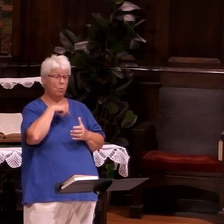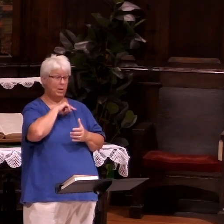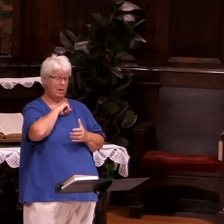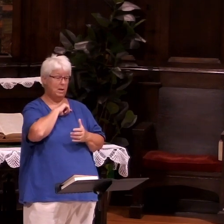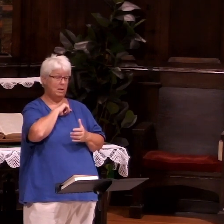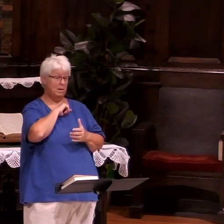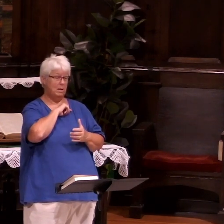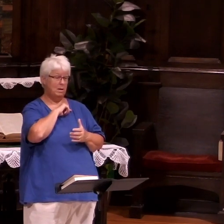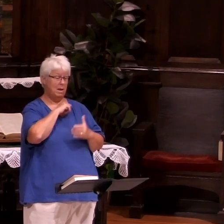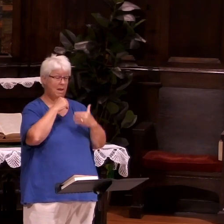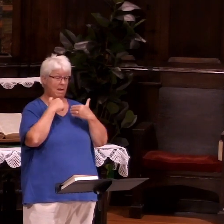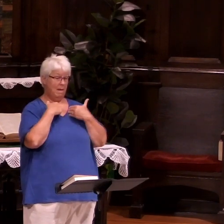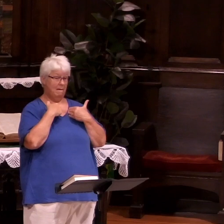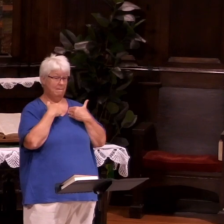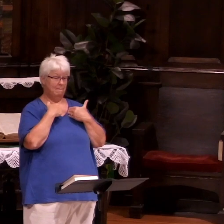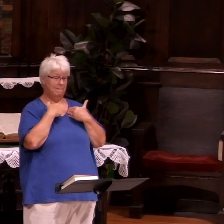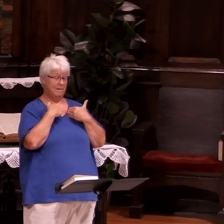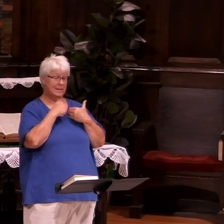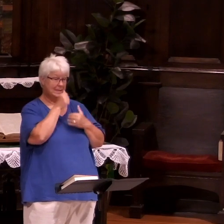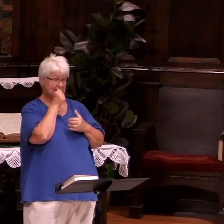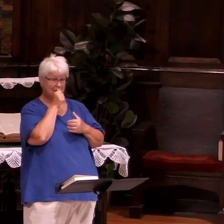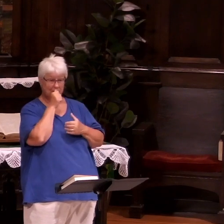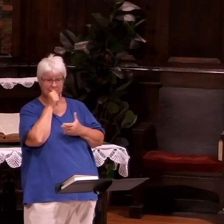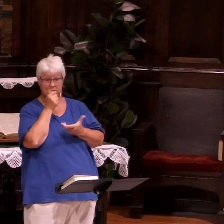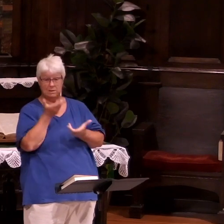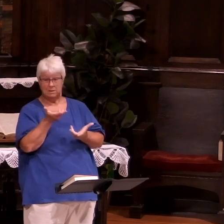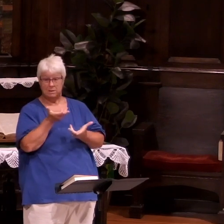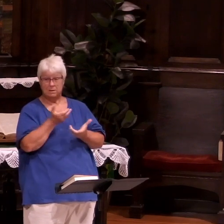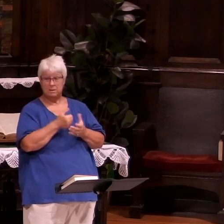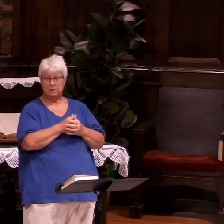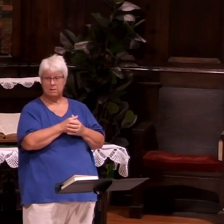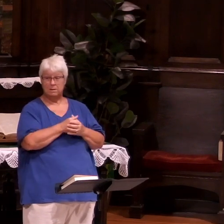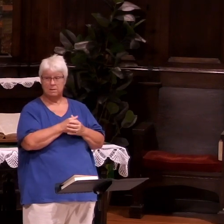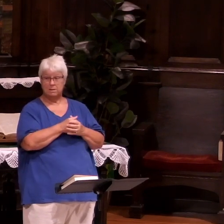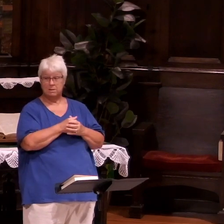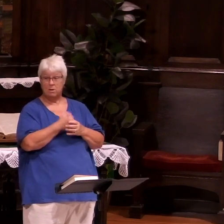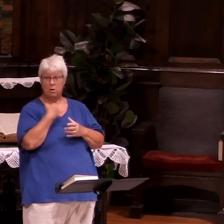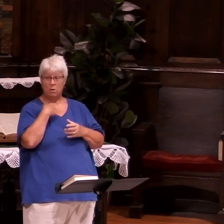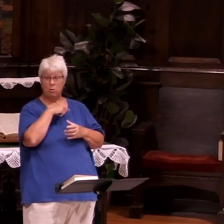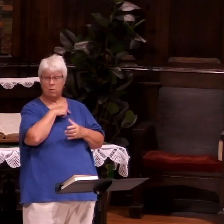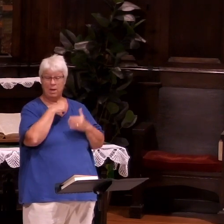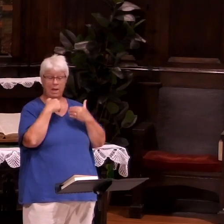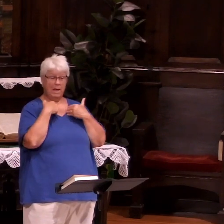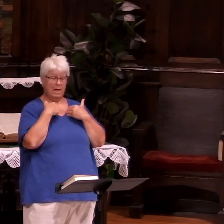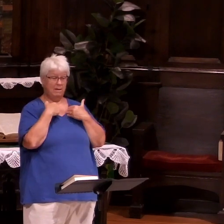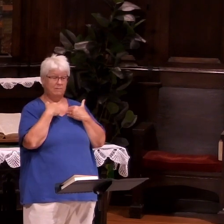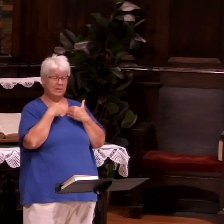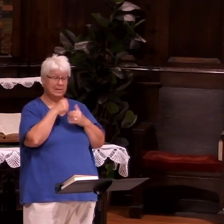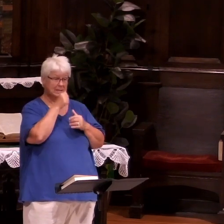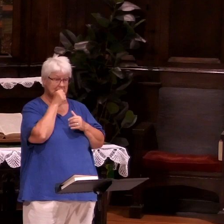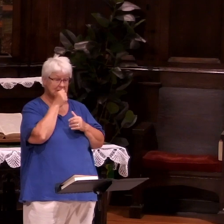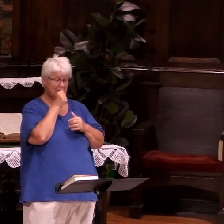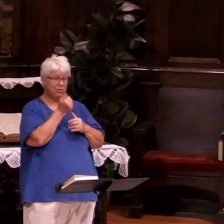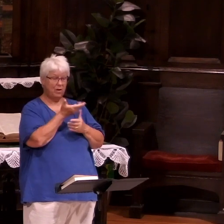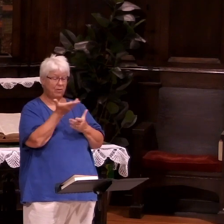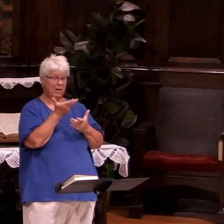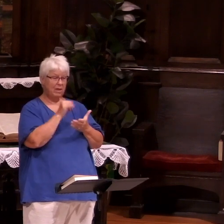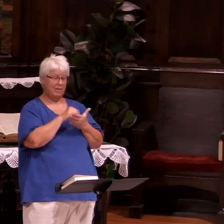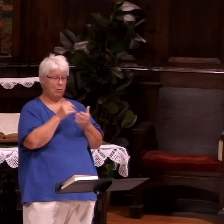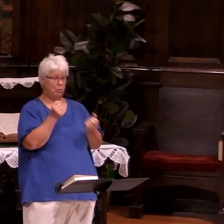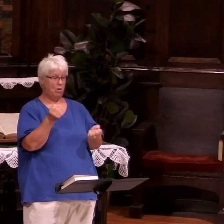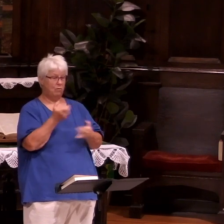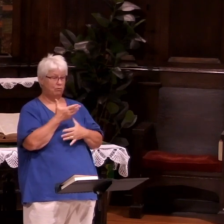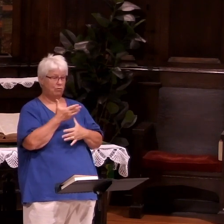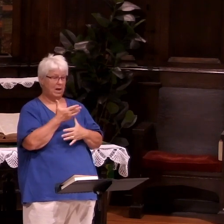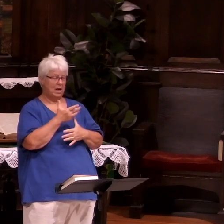all have secrets. We all have secrets or things that we're